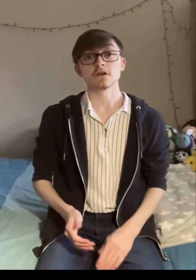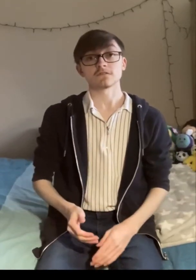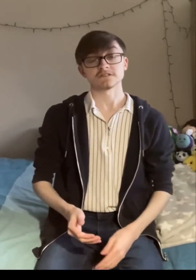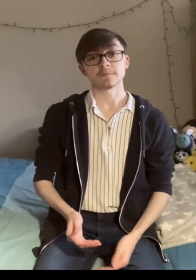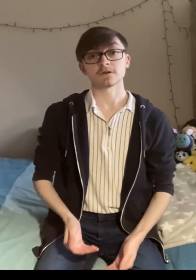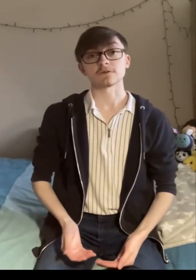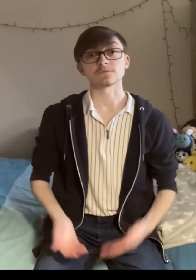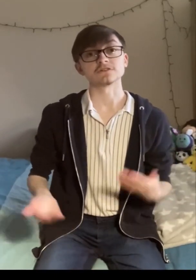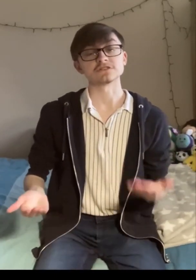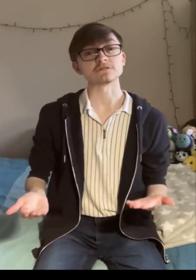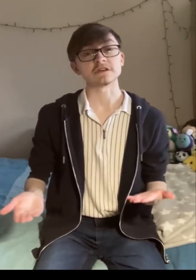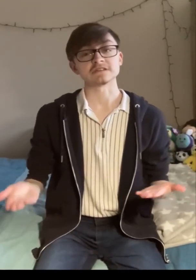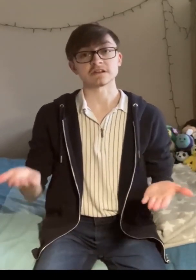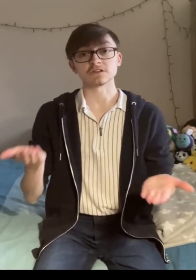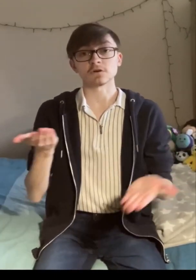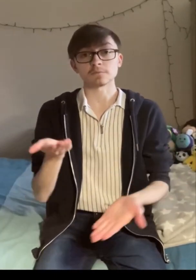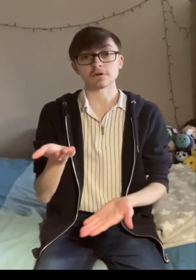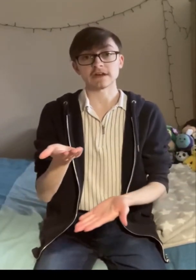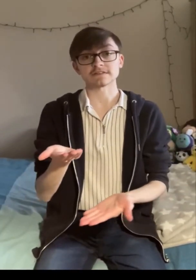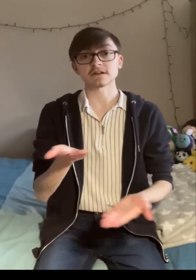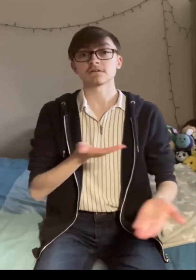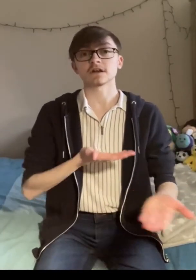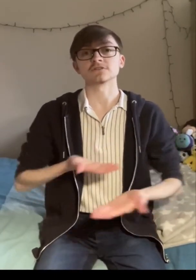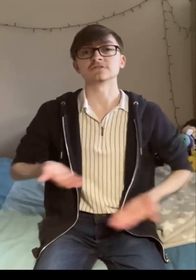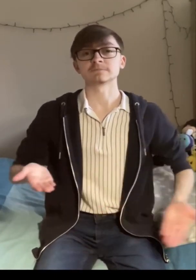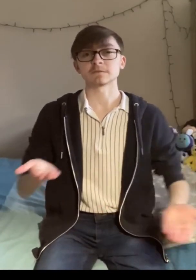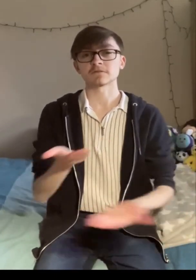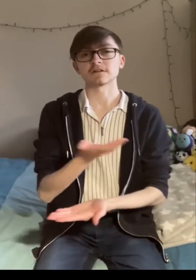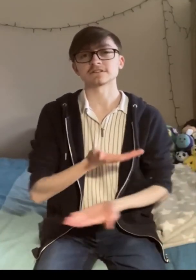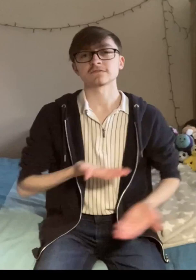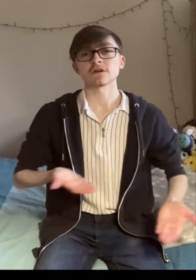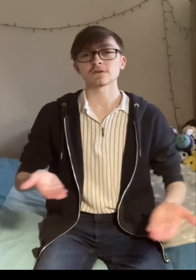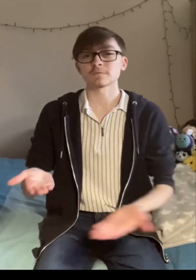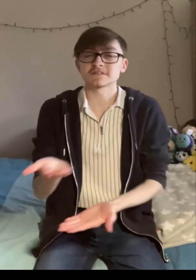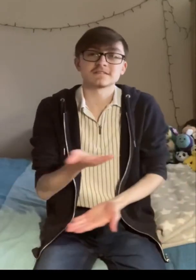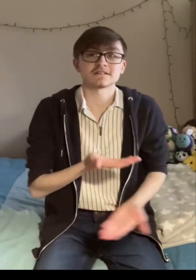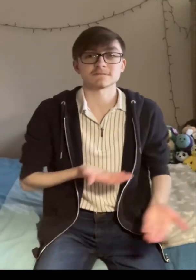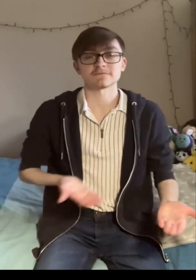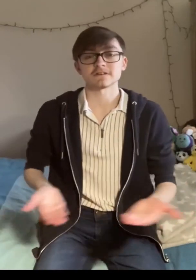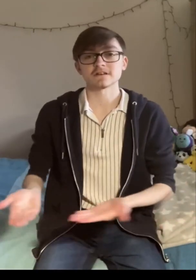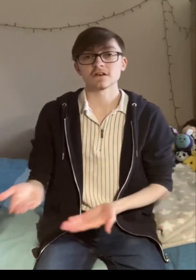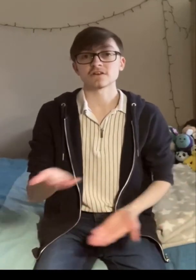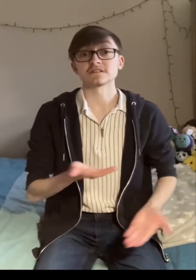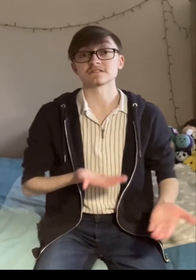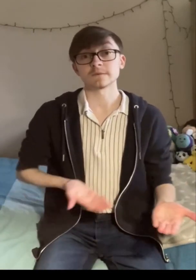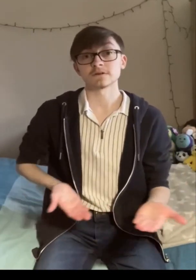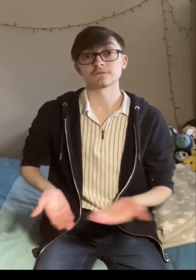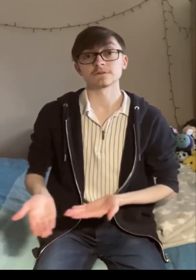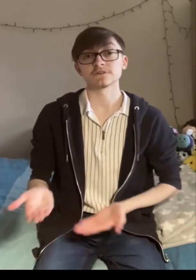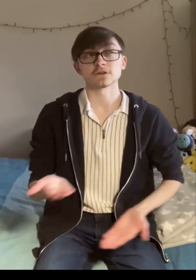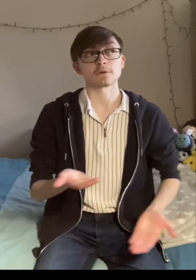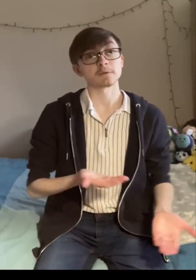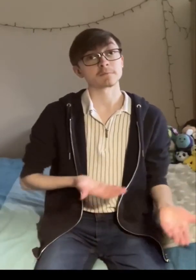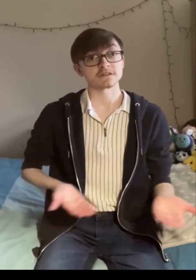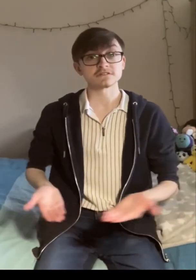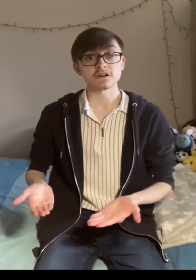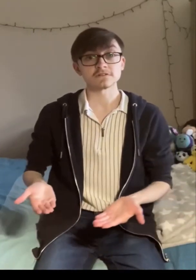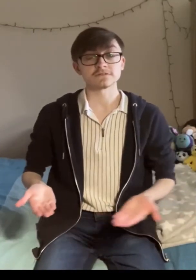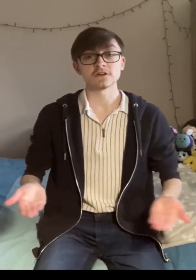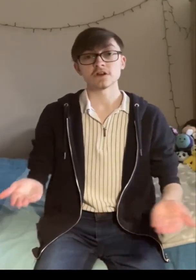For seminar room, what you do is that you hold both hands out and you spin them around as if like you're presenting something. Because in a seminar room, usually a lot of people present stuff.